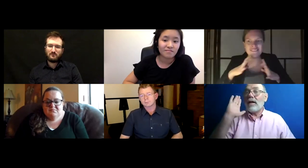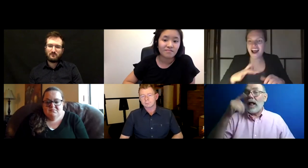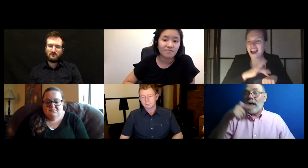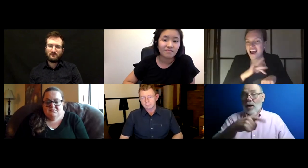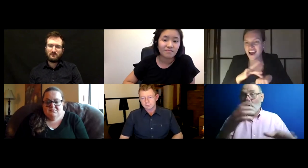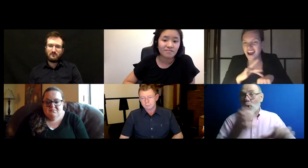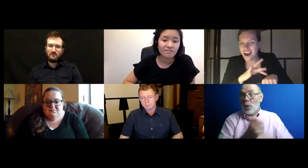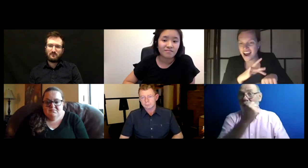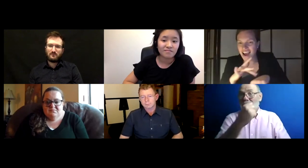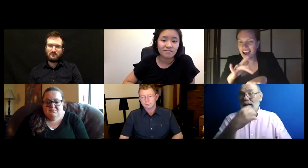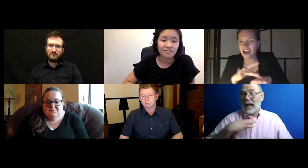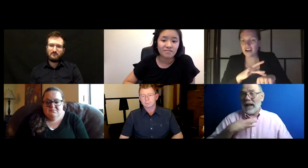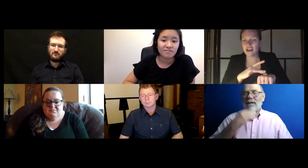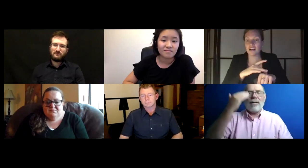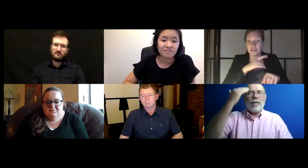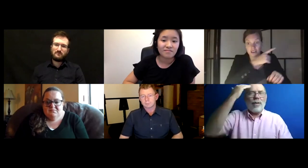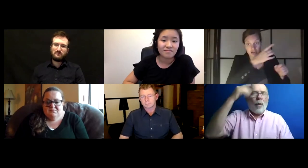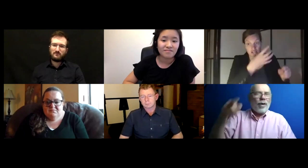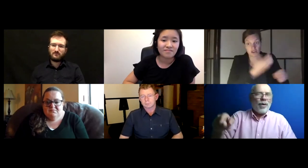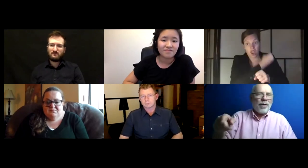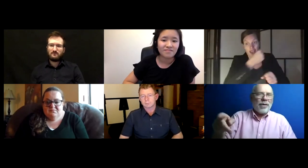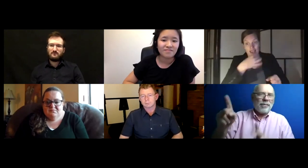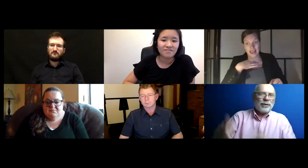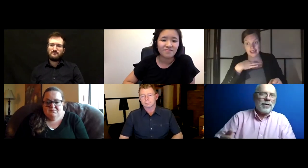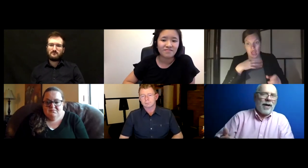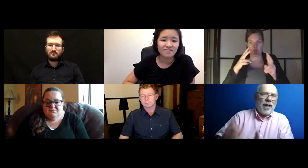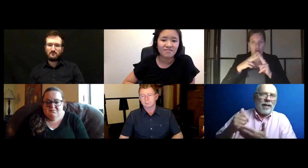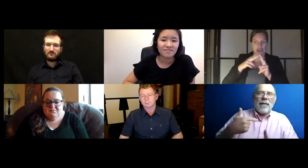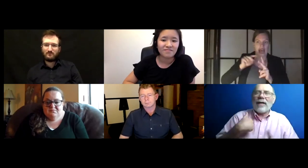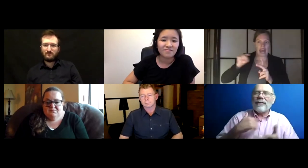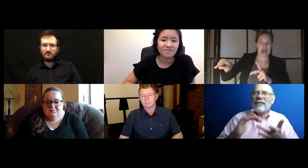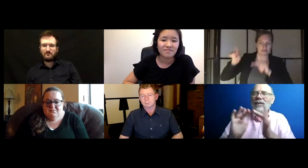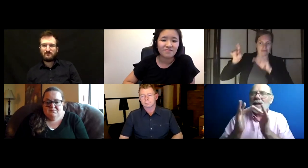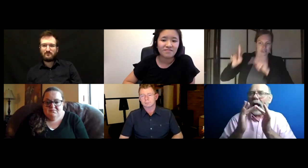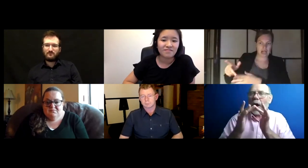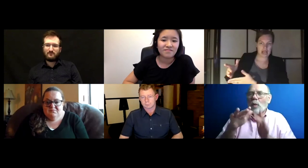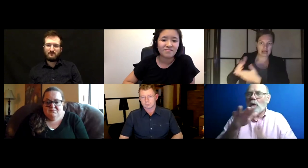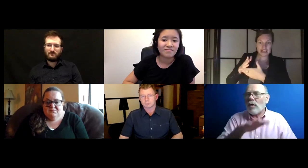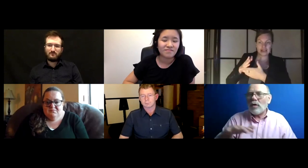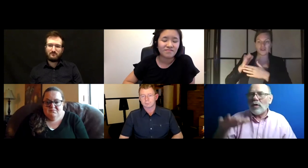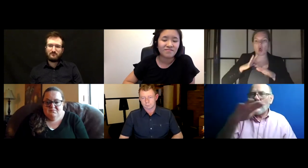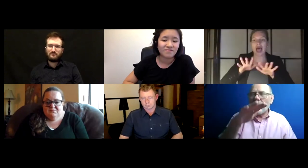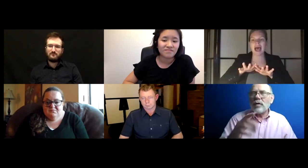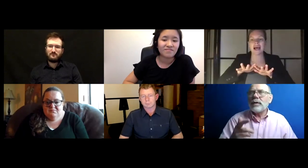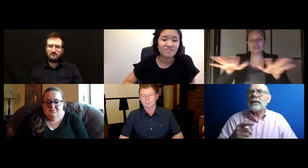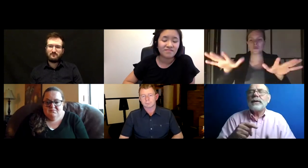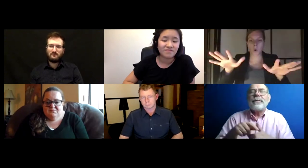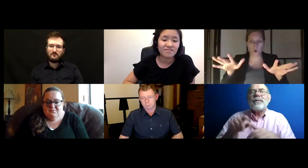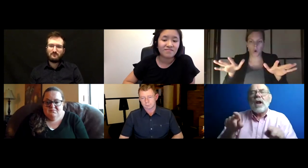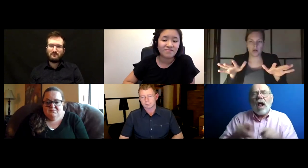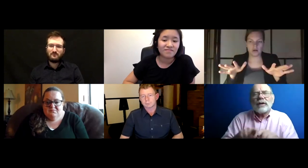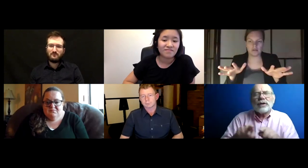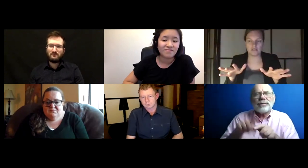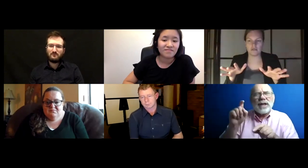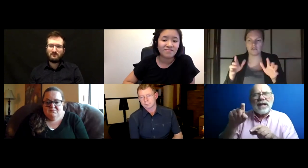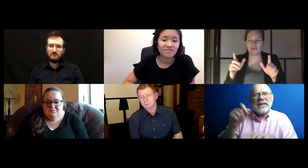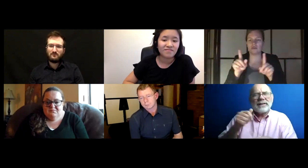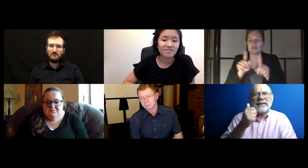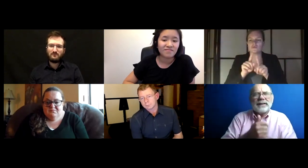gaining experience and opportunities. And if they win, they know that you've helped them. And then you've created a network